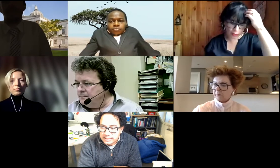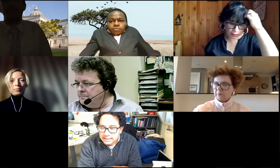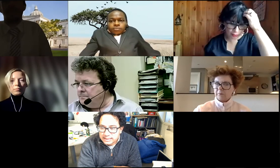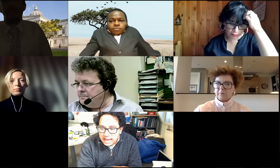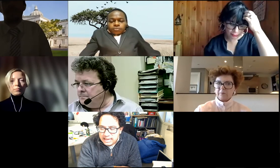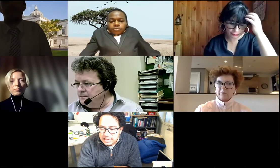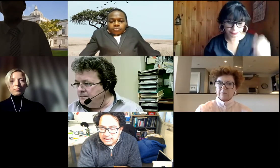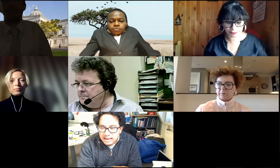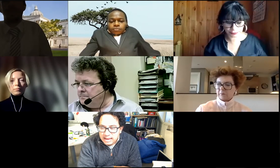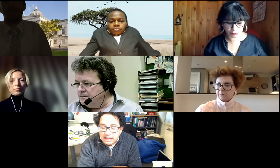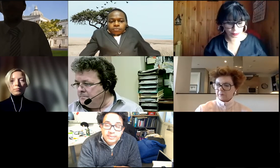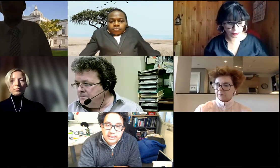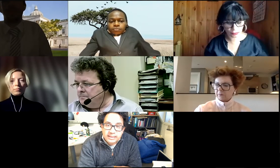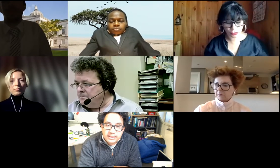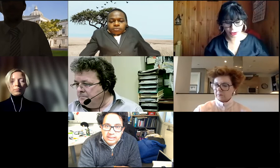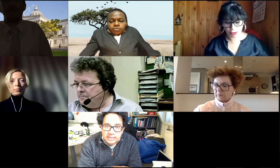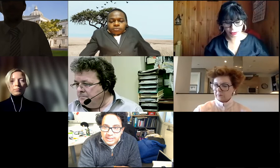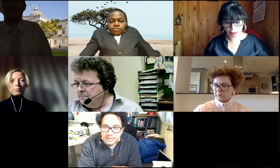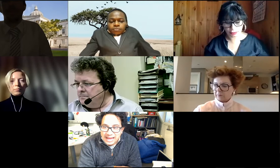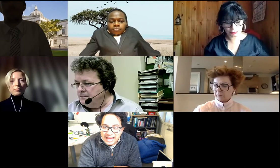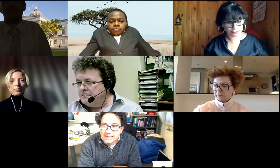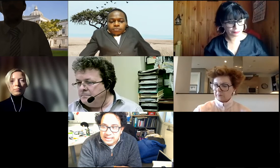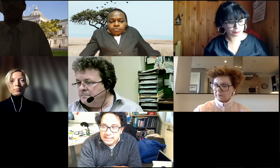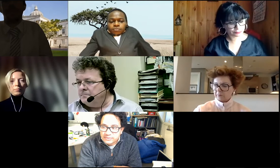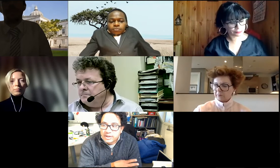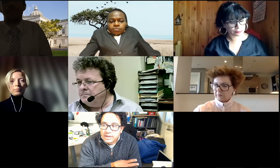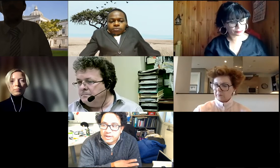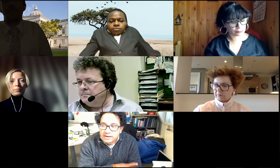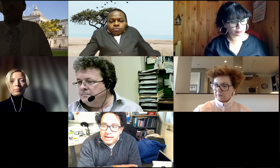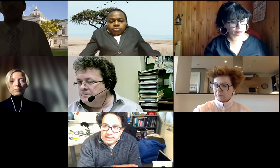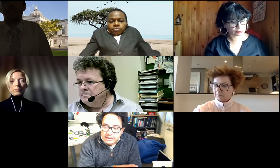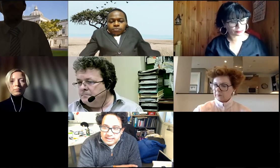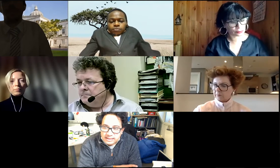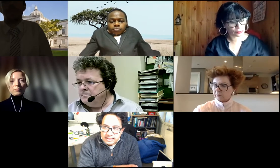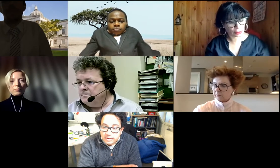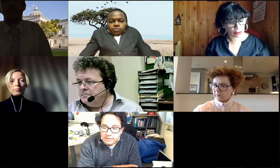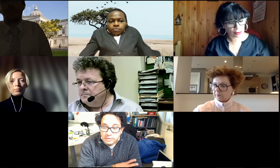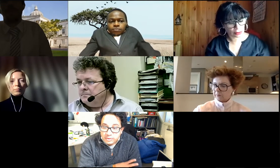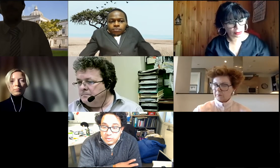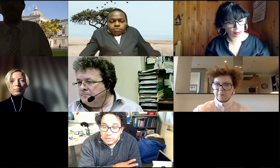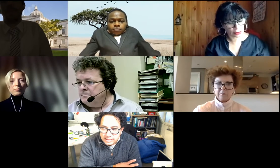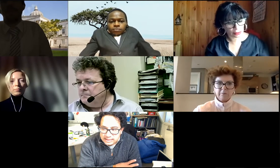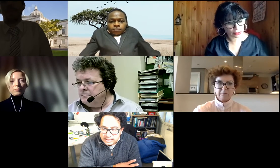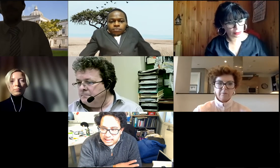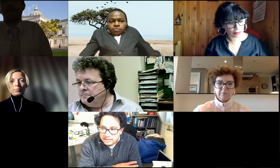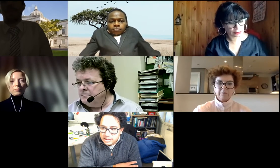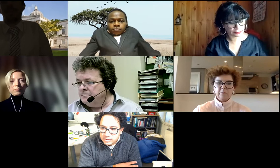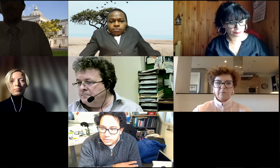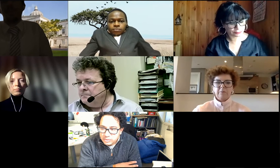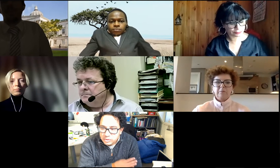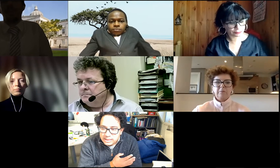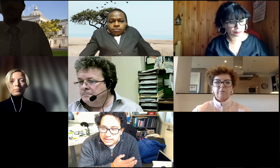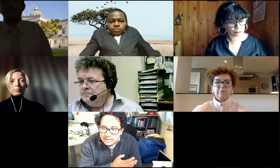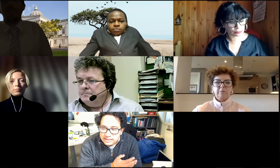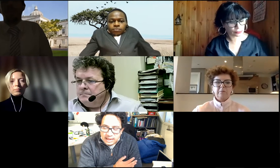opportunities in helping to deal with the unmet need for care that we require these days to